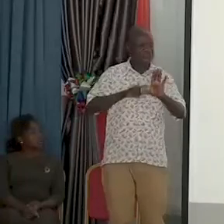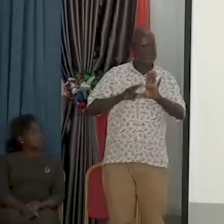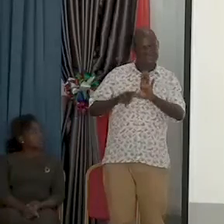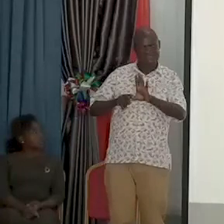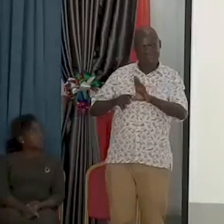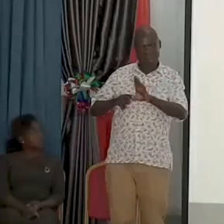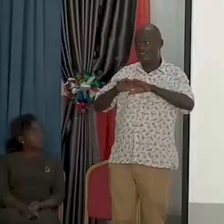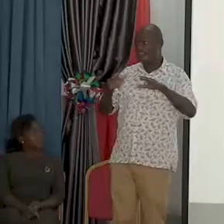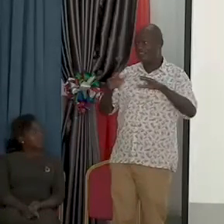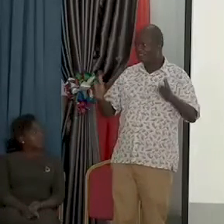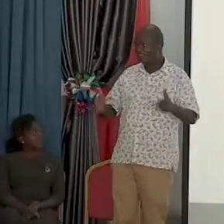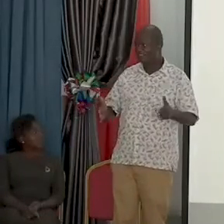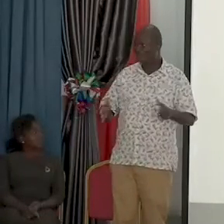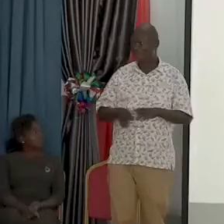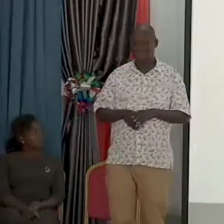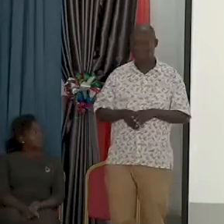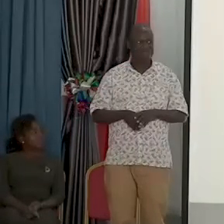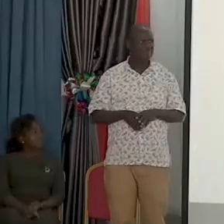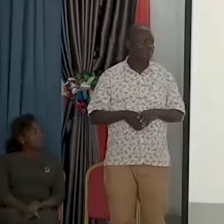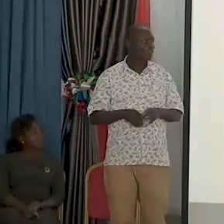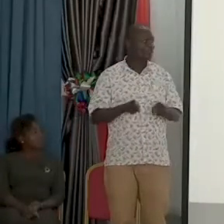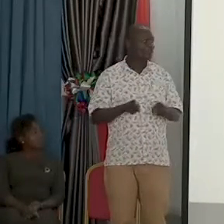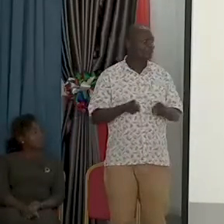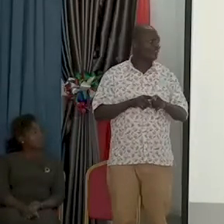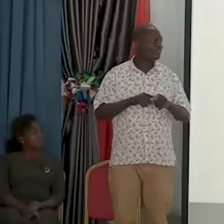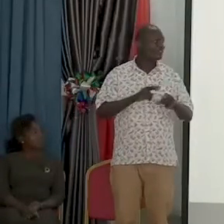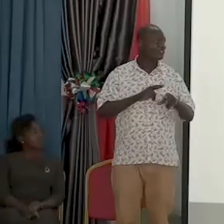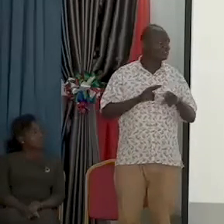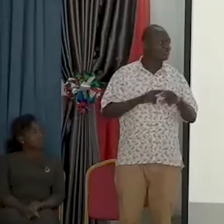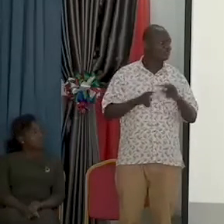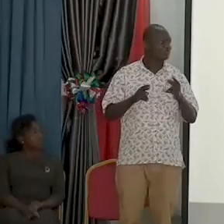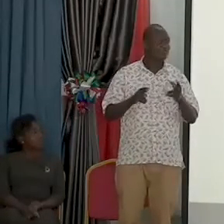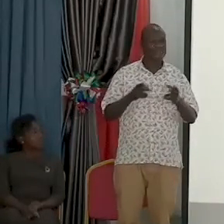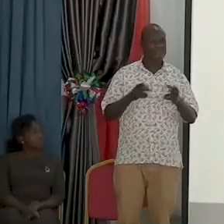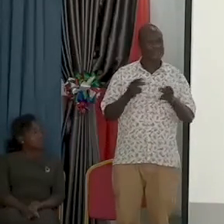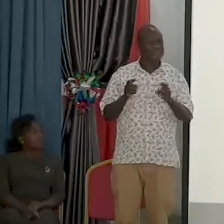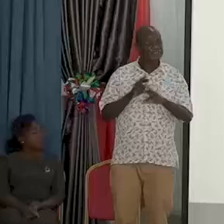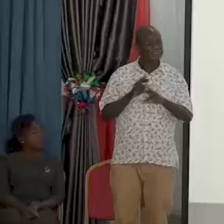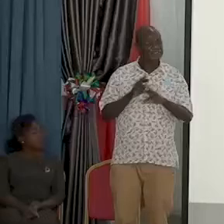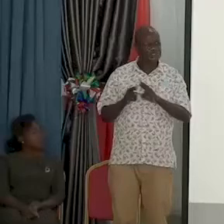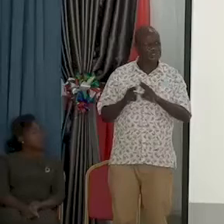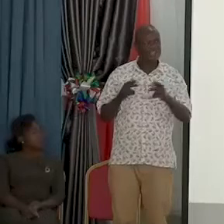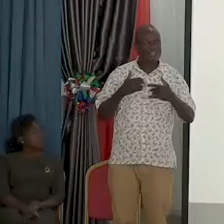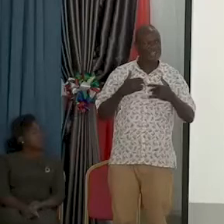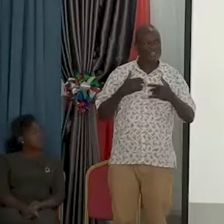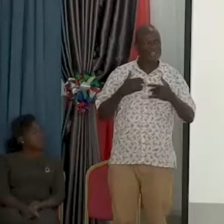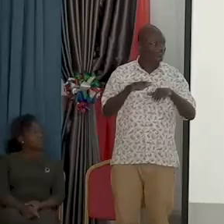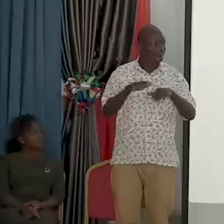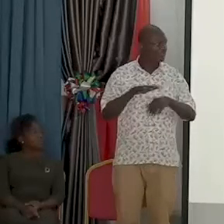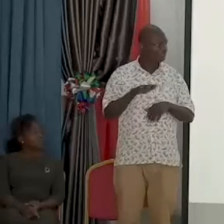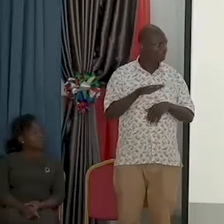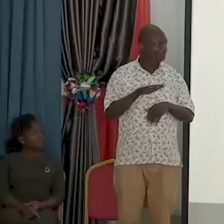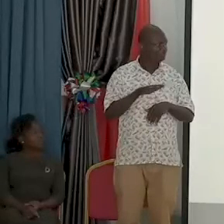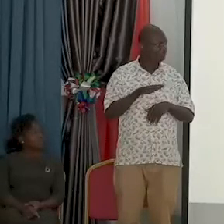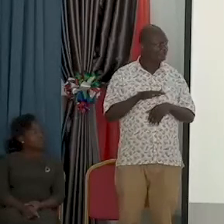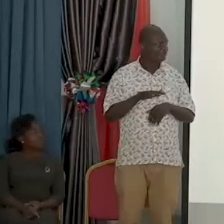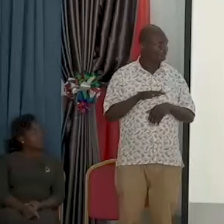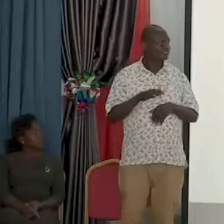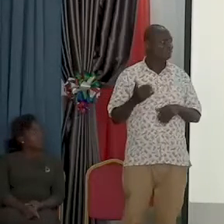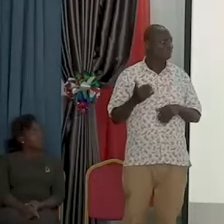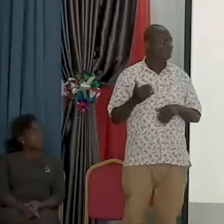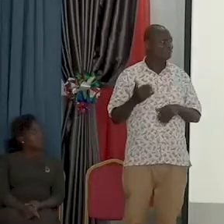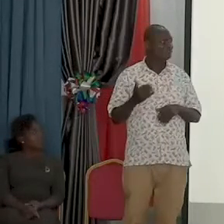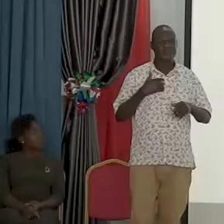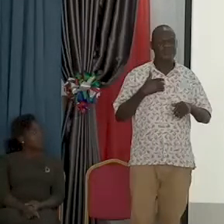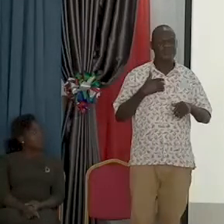desks? Do we have pencils? What are some things, resources that we have in our environment? Maybe we don't have resources in our